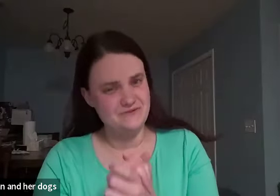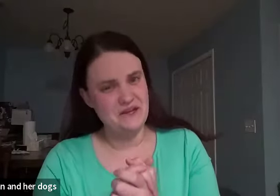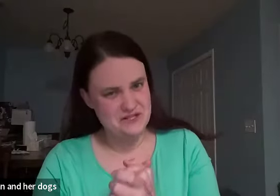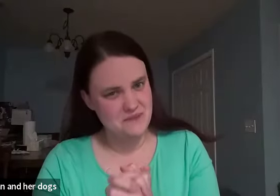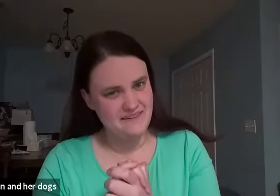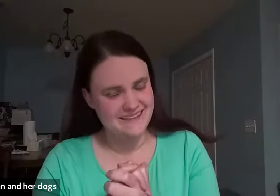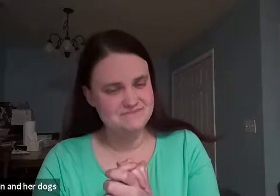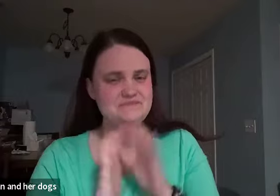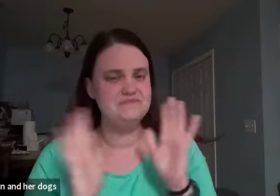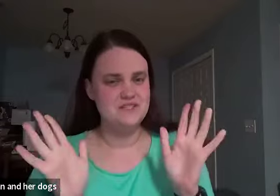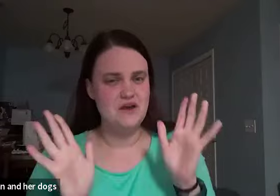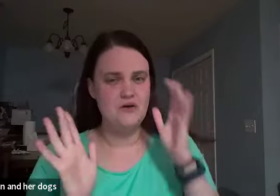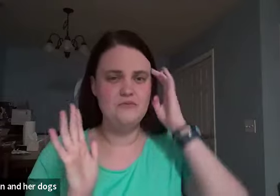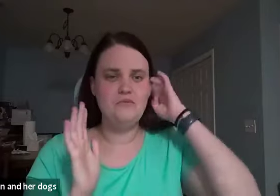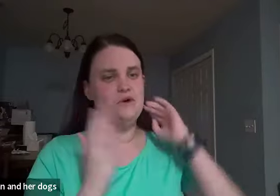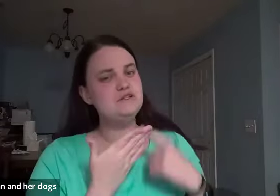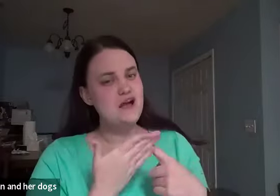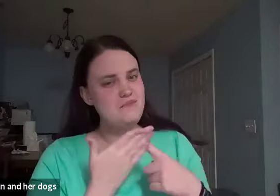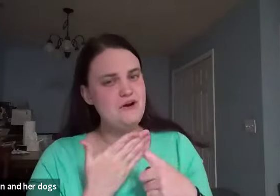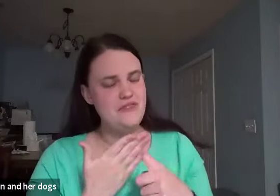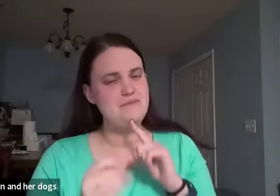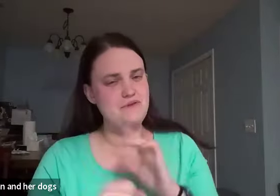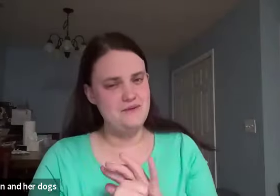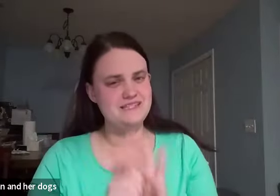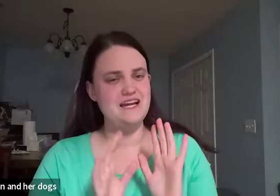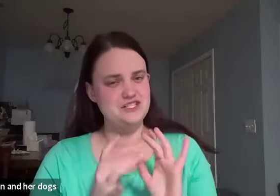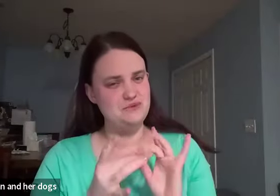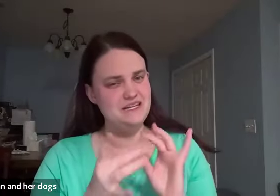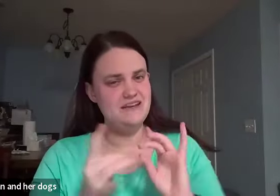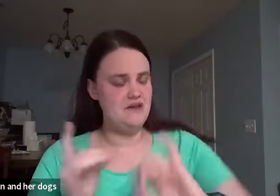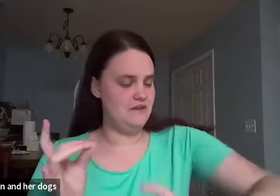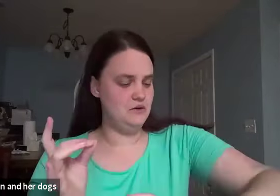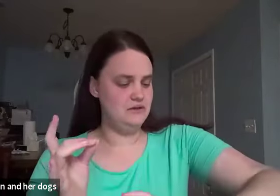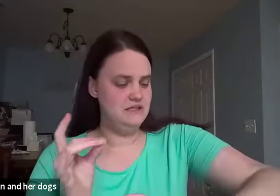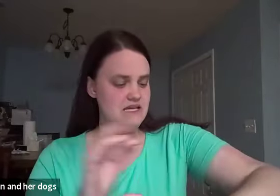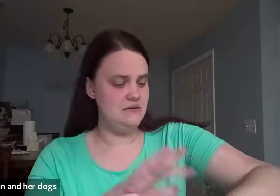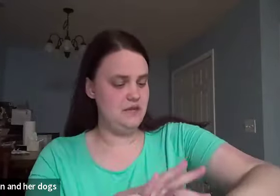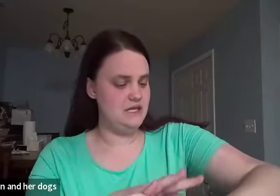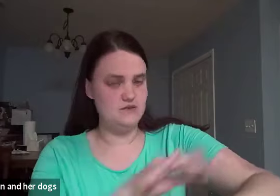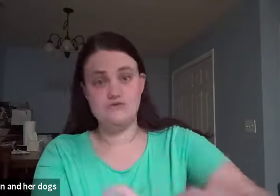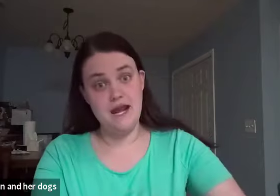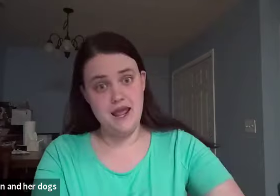you finger spell it. So we will talk more on that, I promise. I just wanted to give that little tidbit right